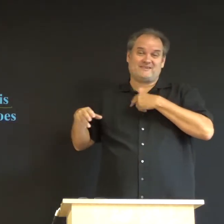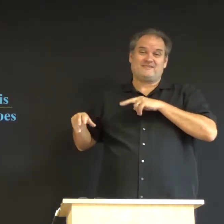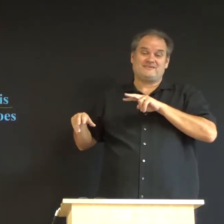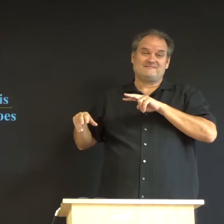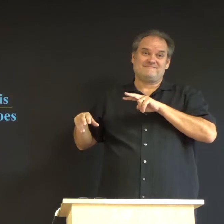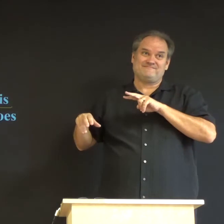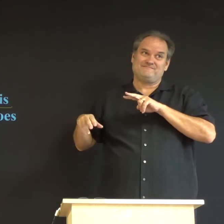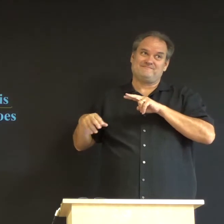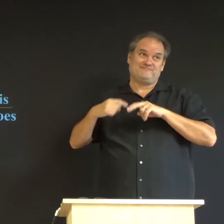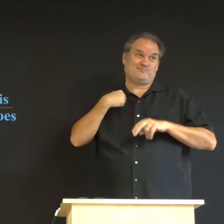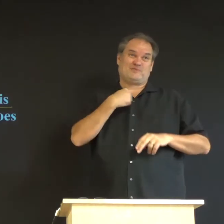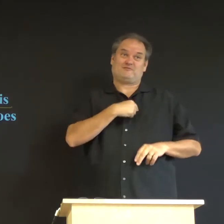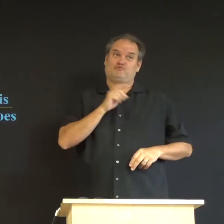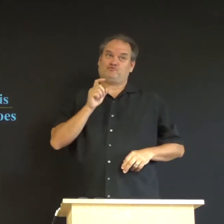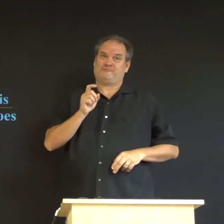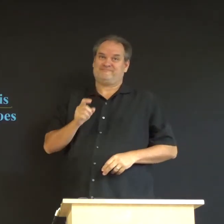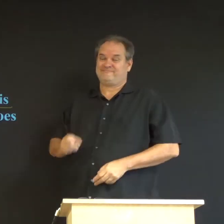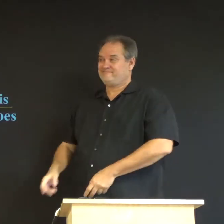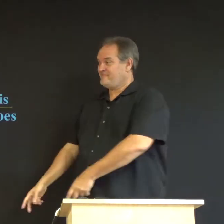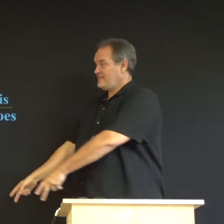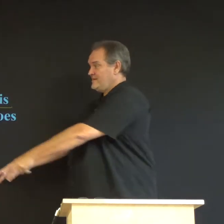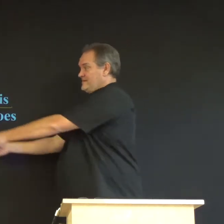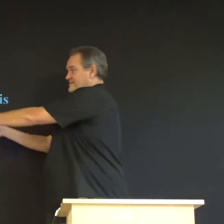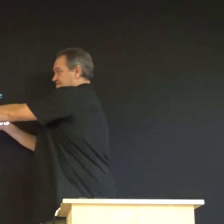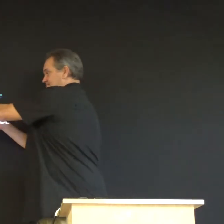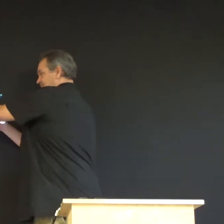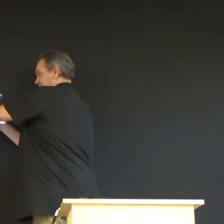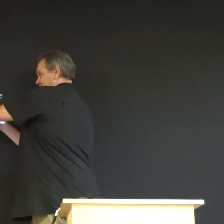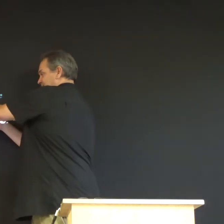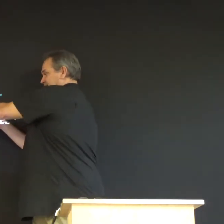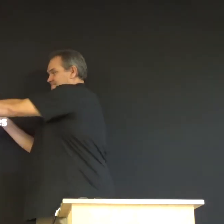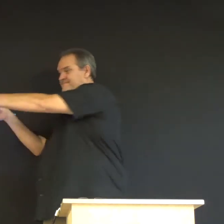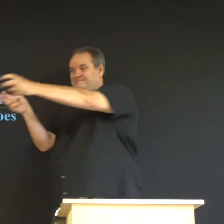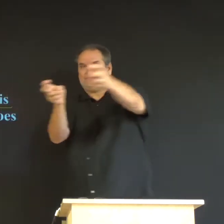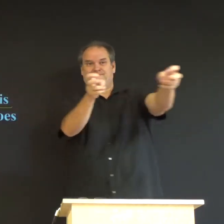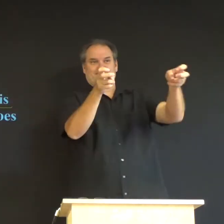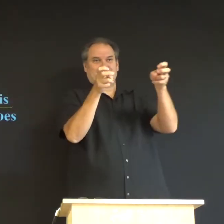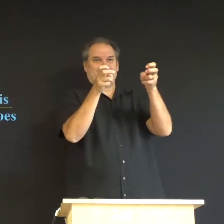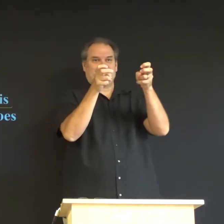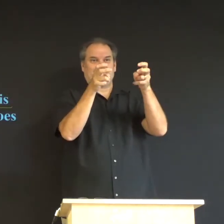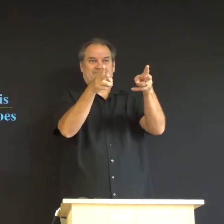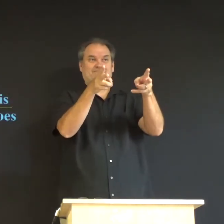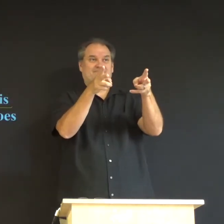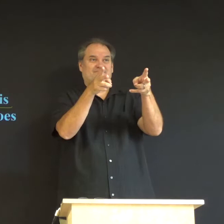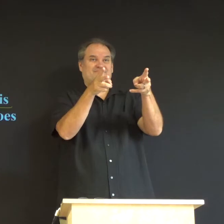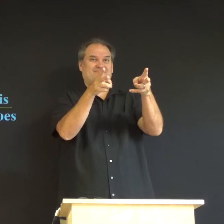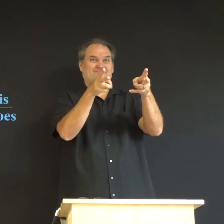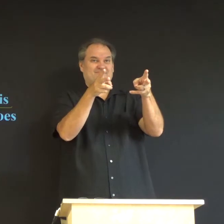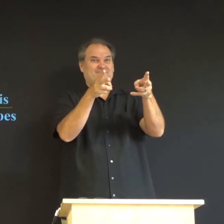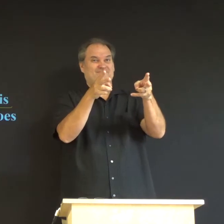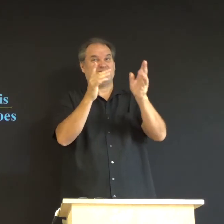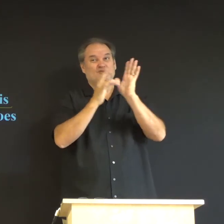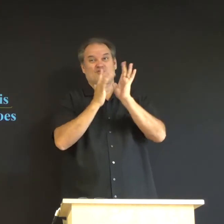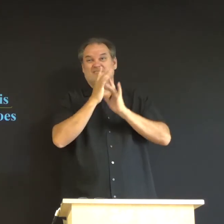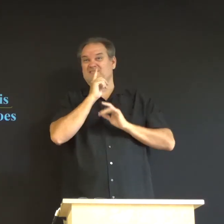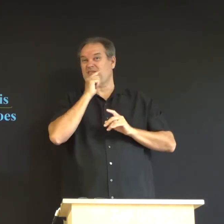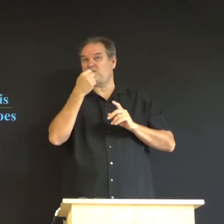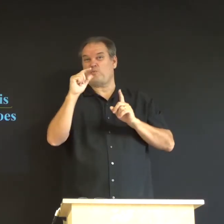now I have trouble doing that. But we need to take this verse